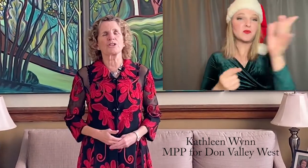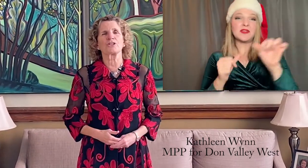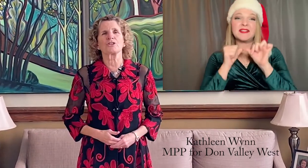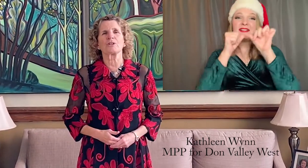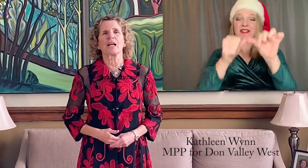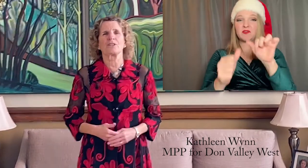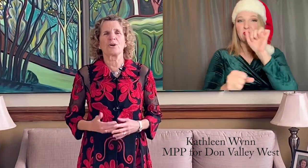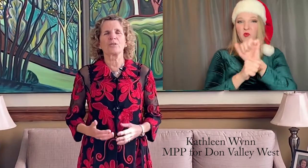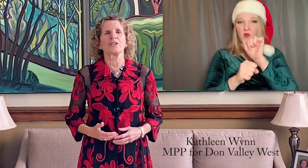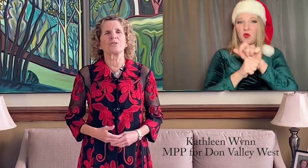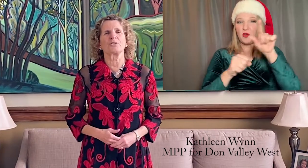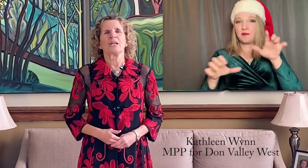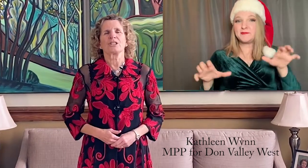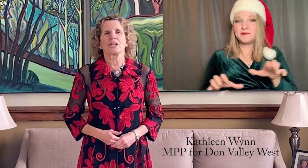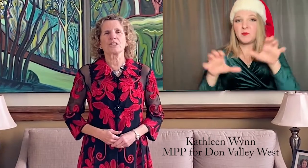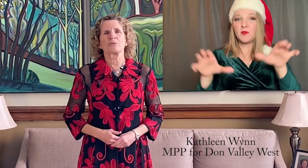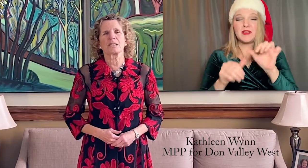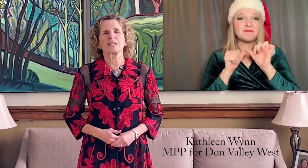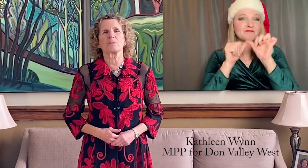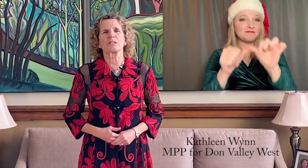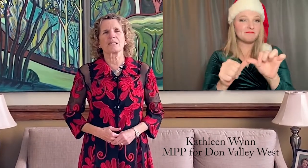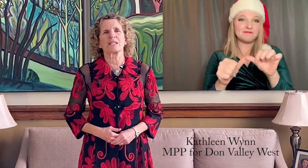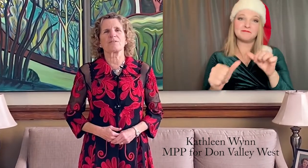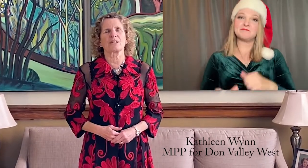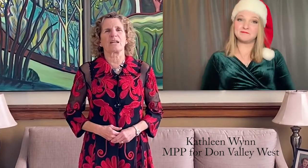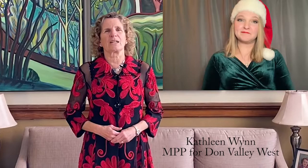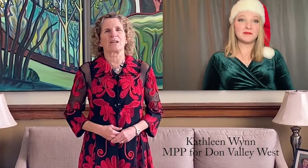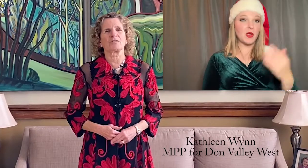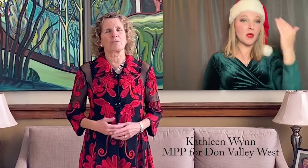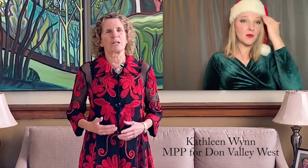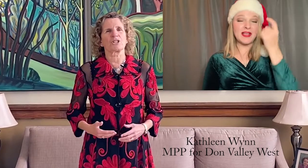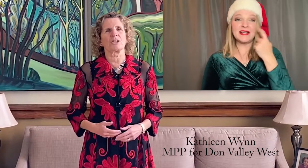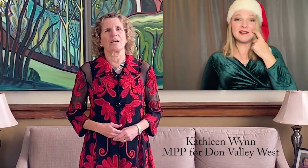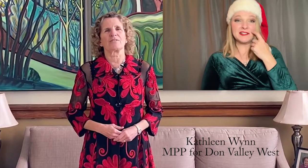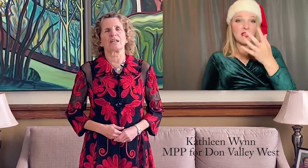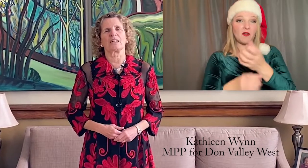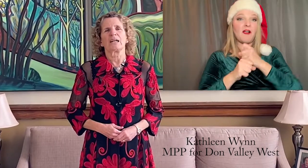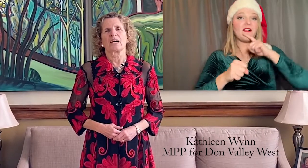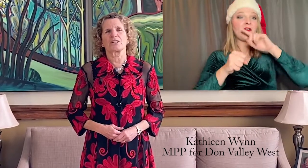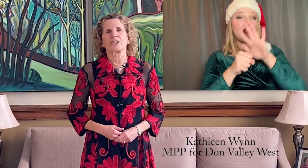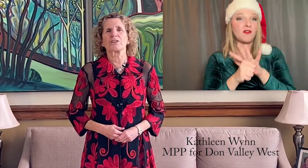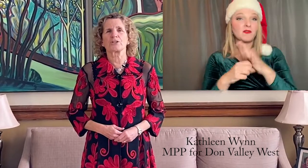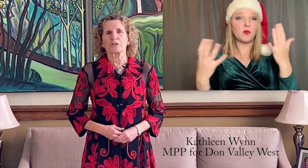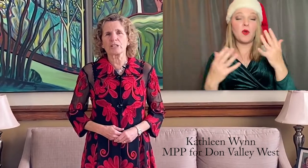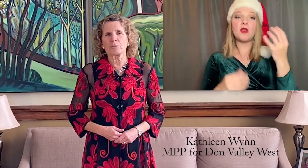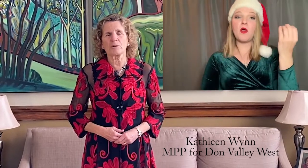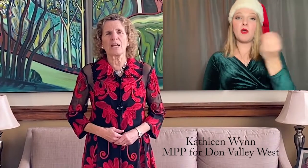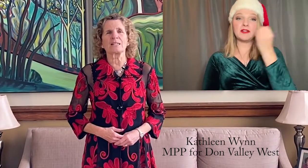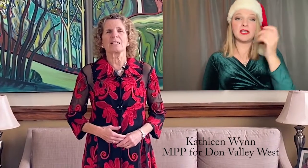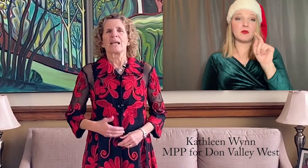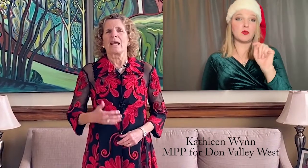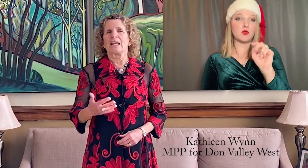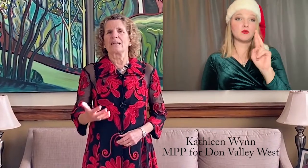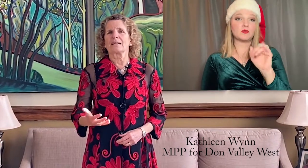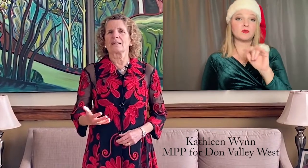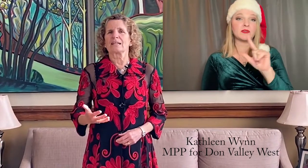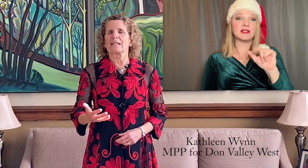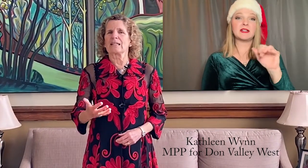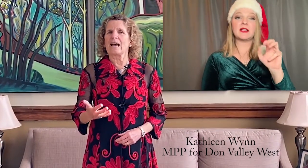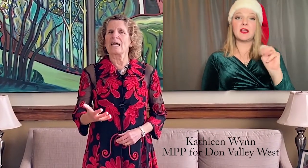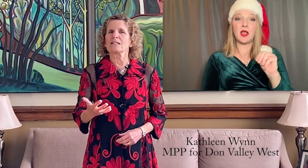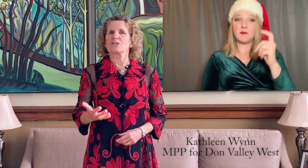continued work that you're doing. I know that you just recently received a confirmation of an Ontario Trillium grant,